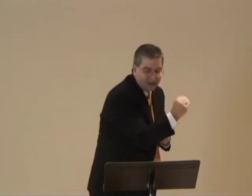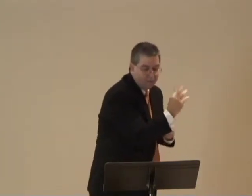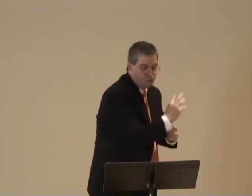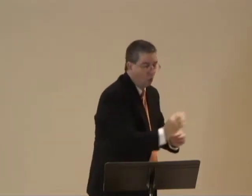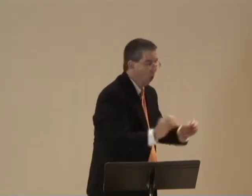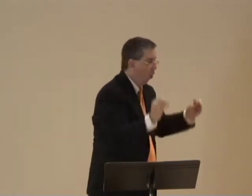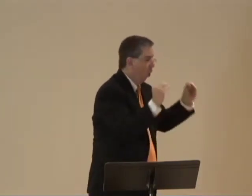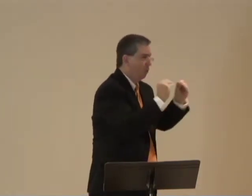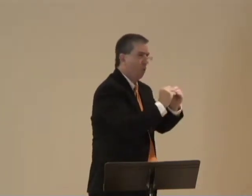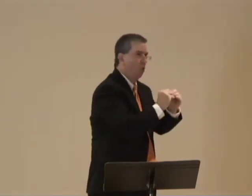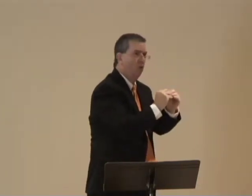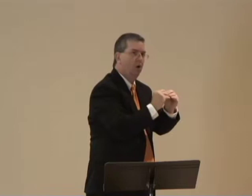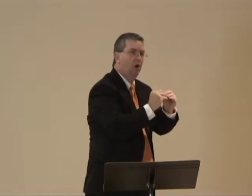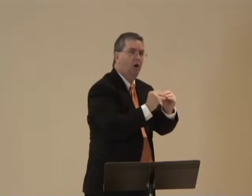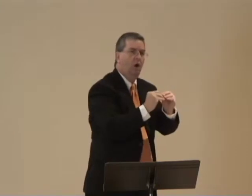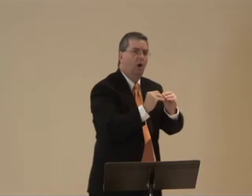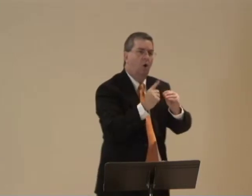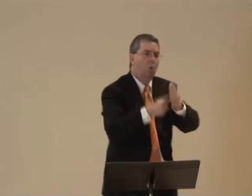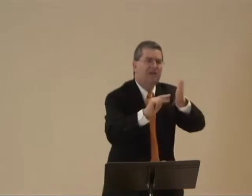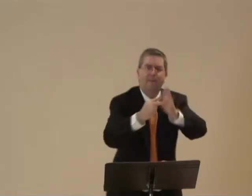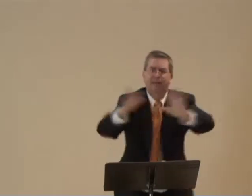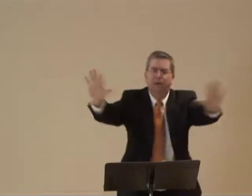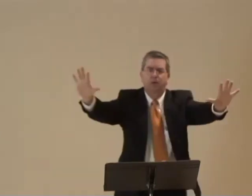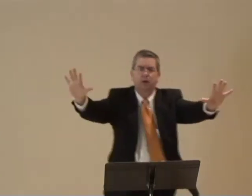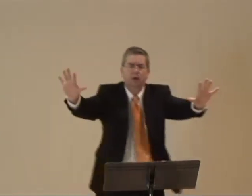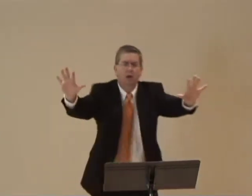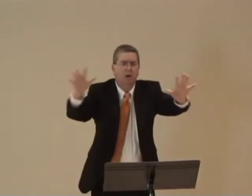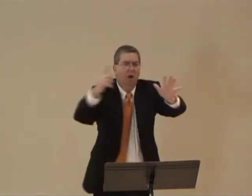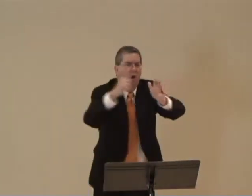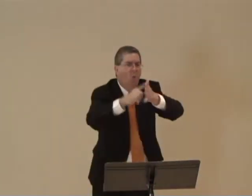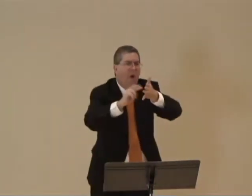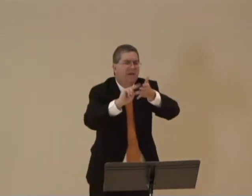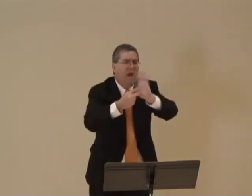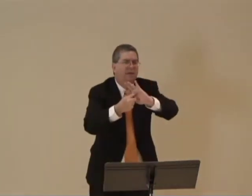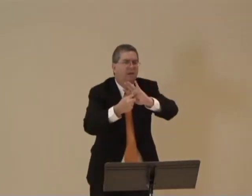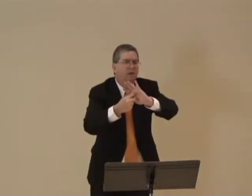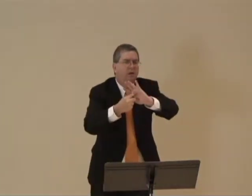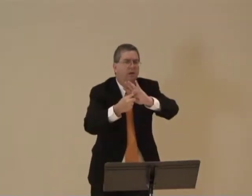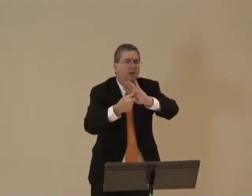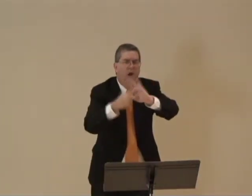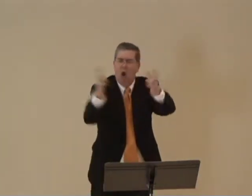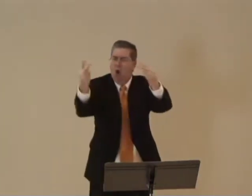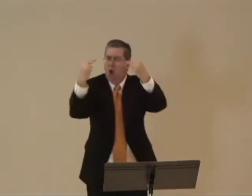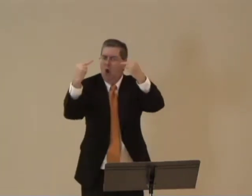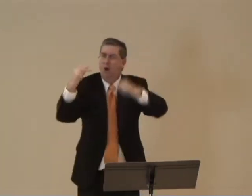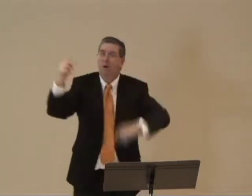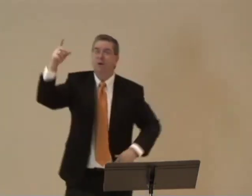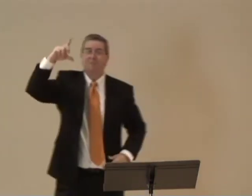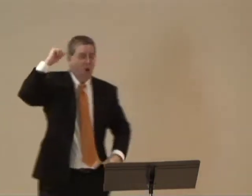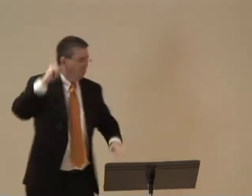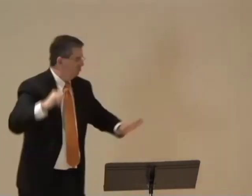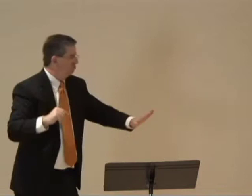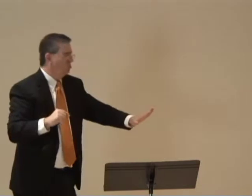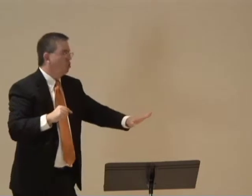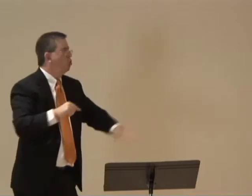Interesting here, and he said, "He will show to you today, to the Egyptians whom you have seen today, you will see no more again."